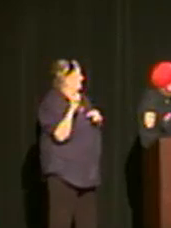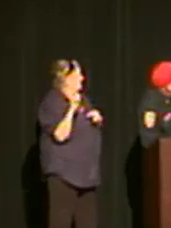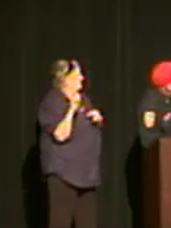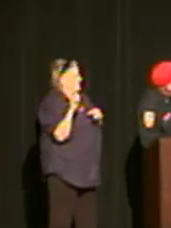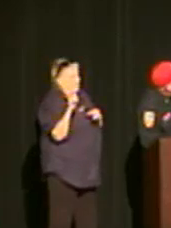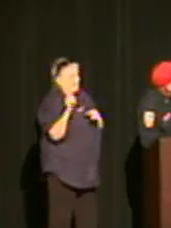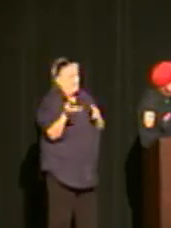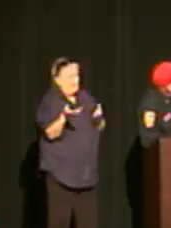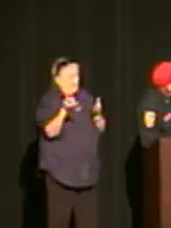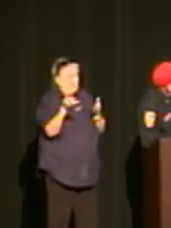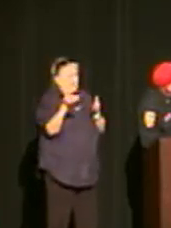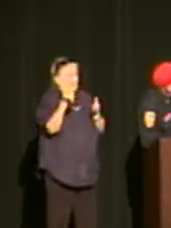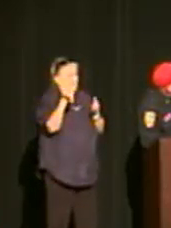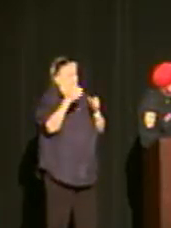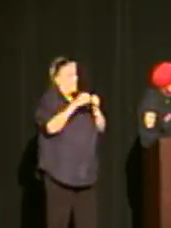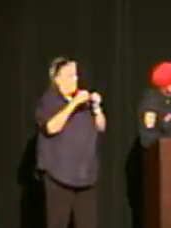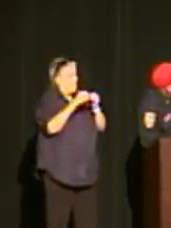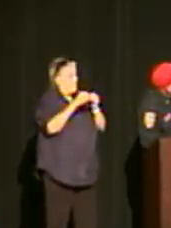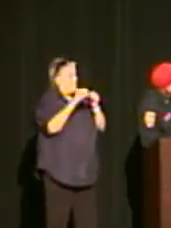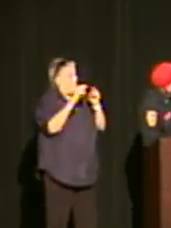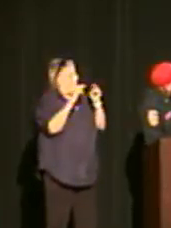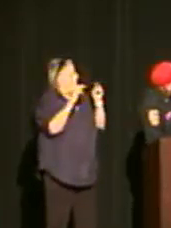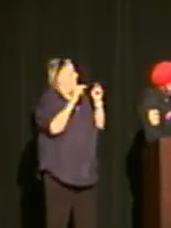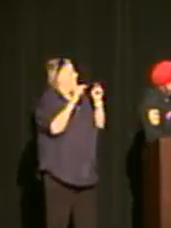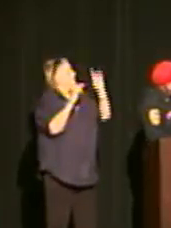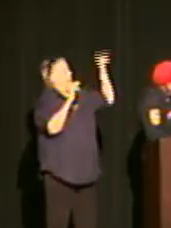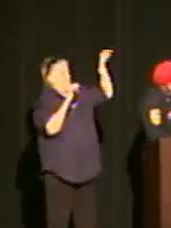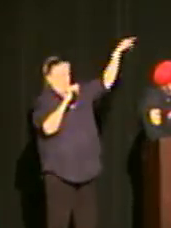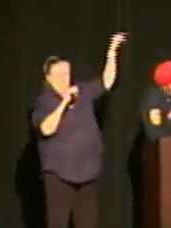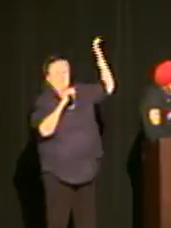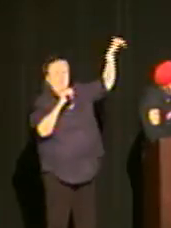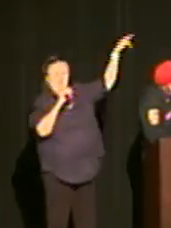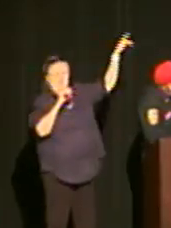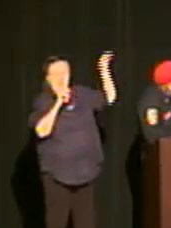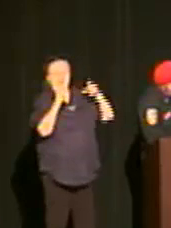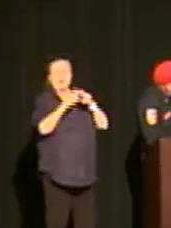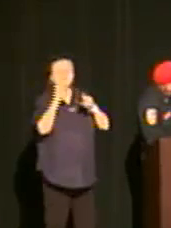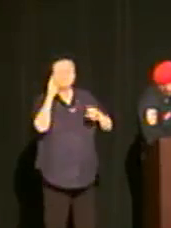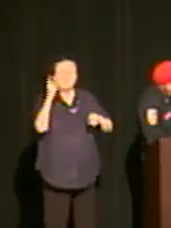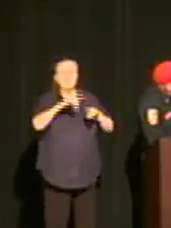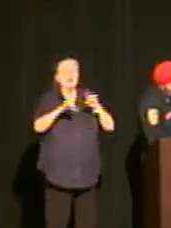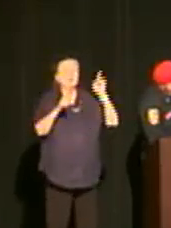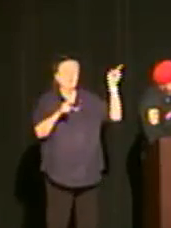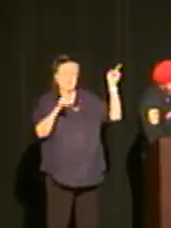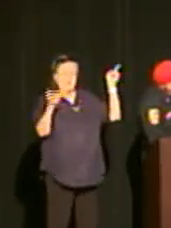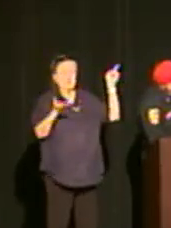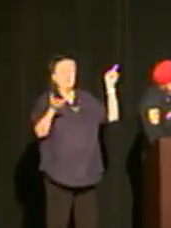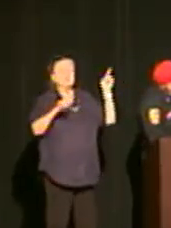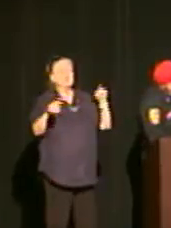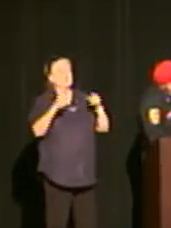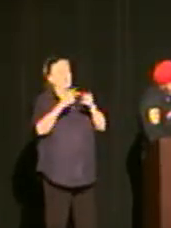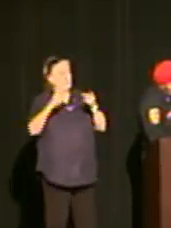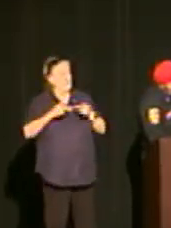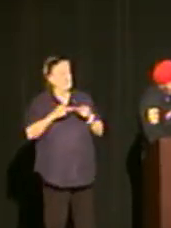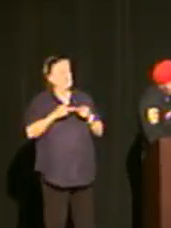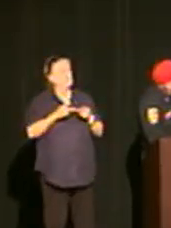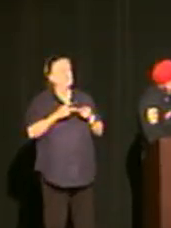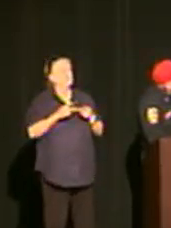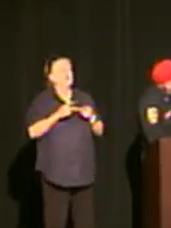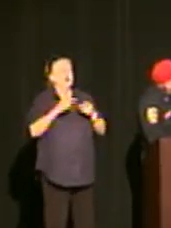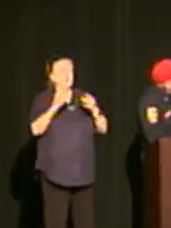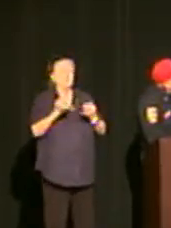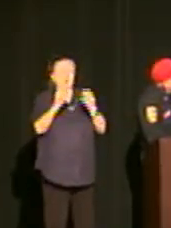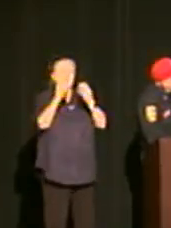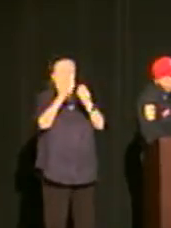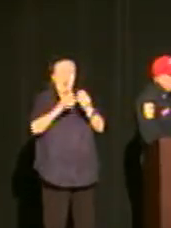Up a little bit more to the left, I believe. There we go. It's hard to see, but this right here is another spot that burned all the